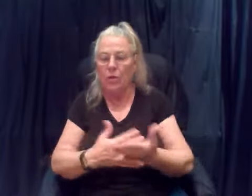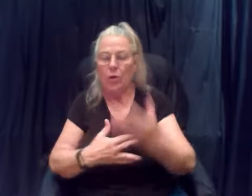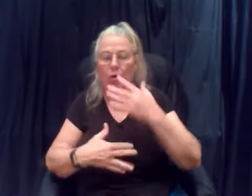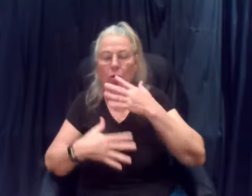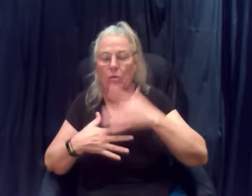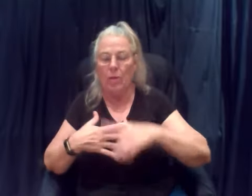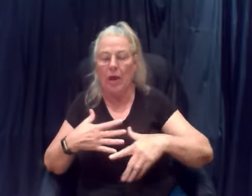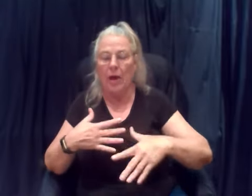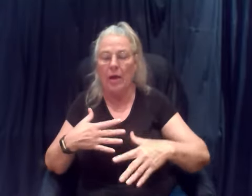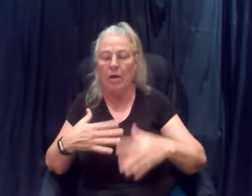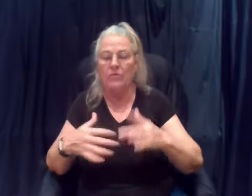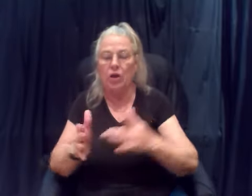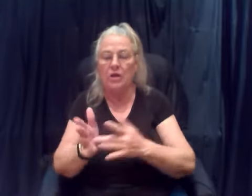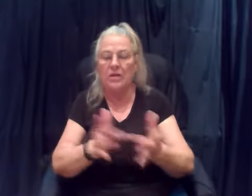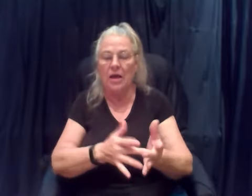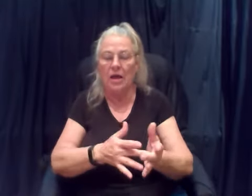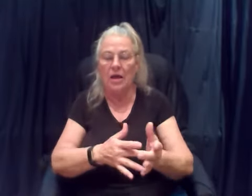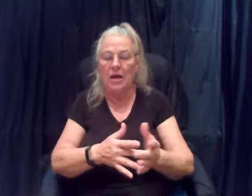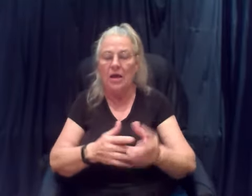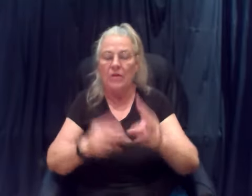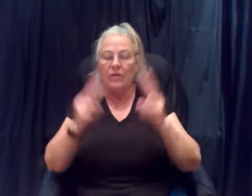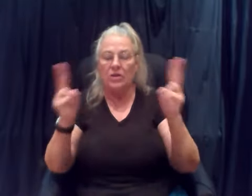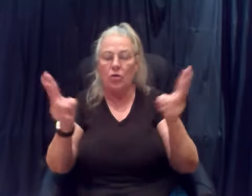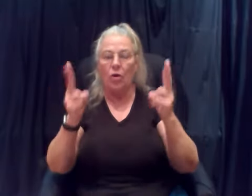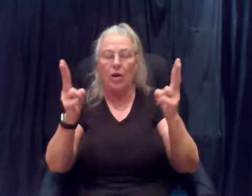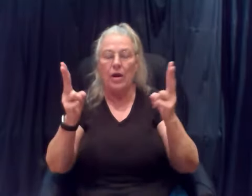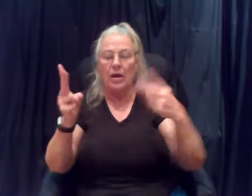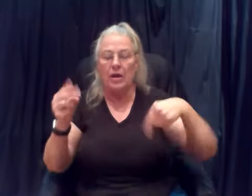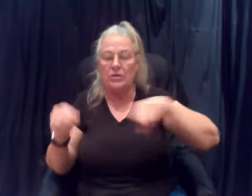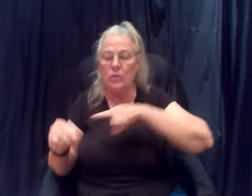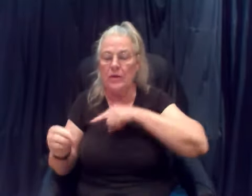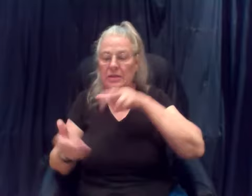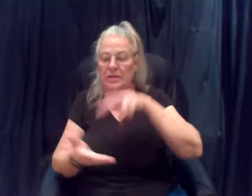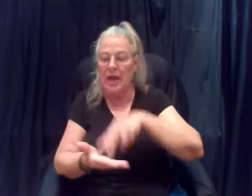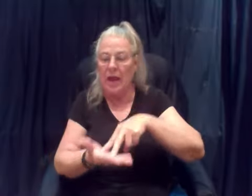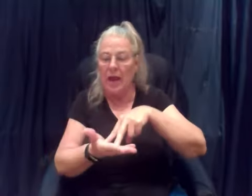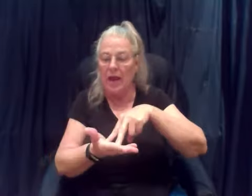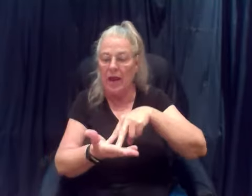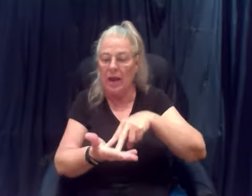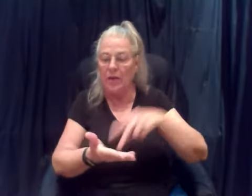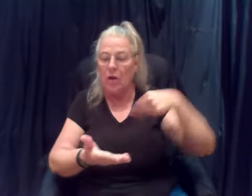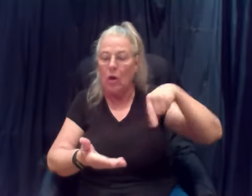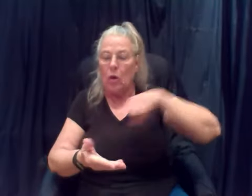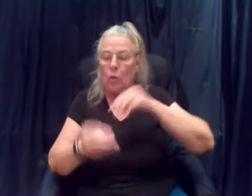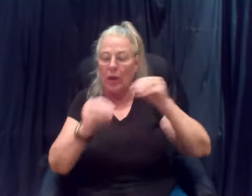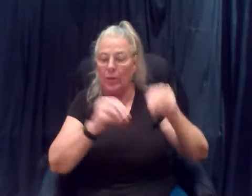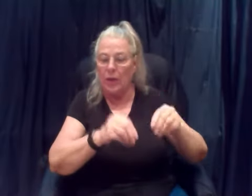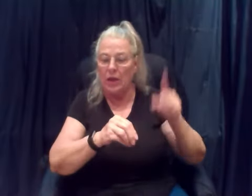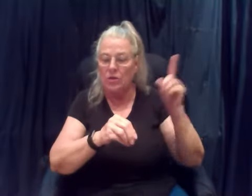Through the blood of Jesus, victorious we stand. We